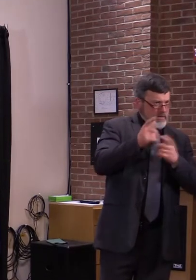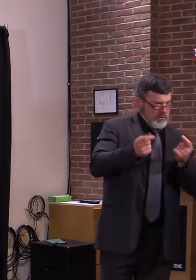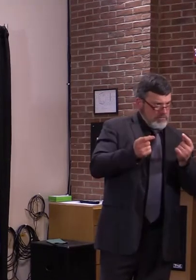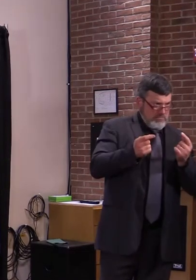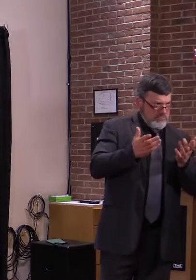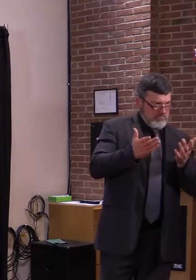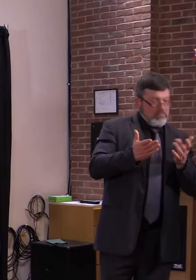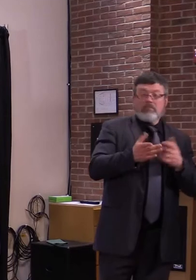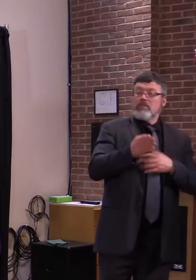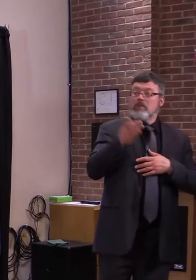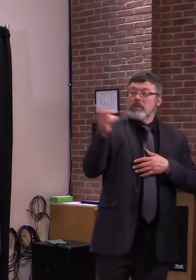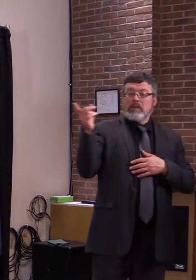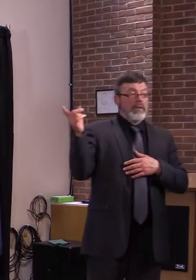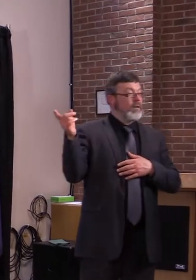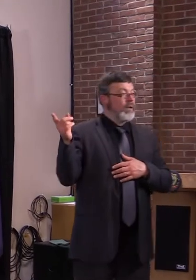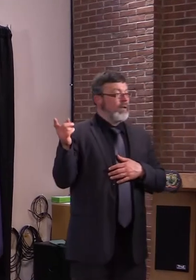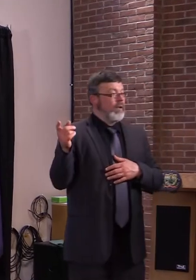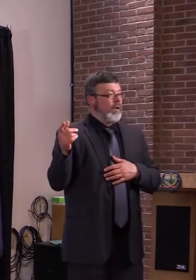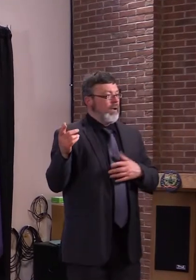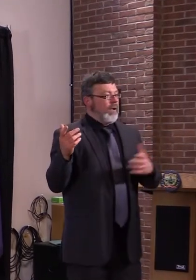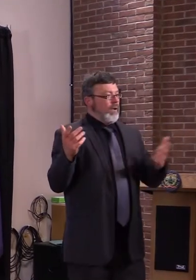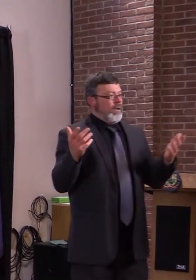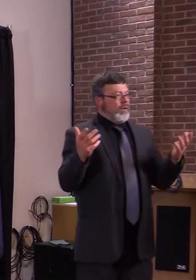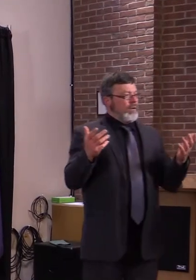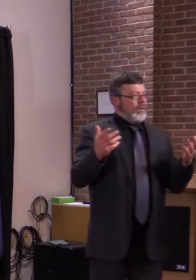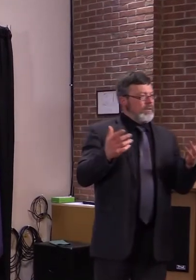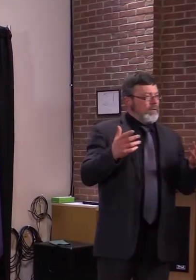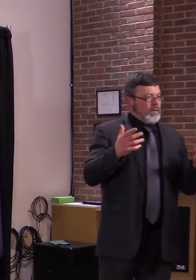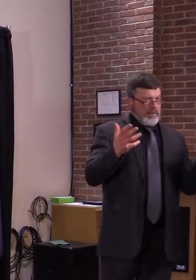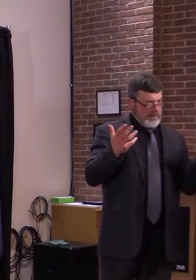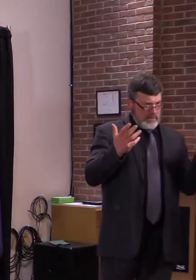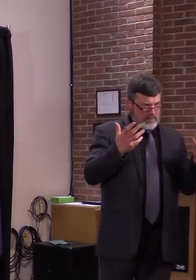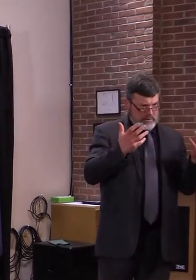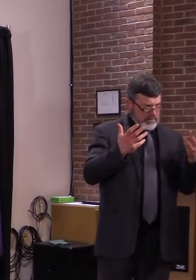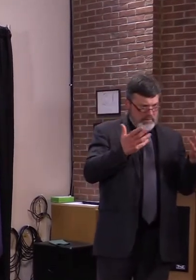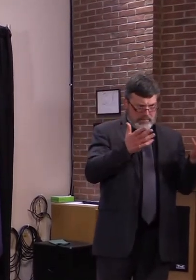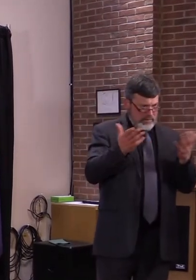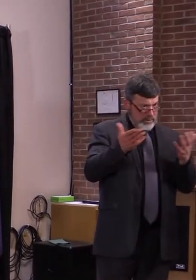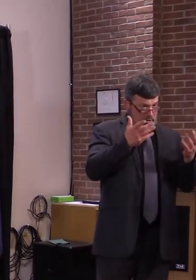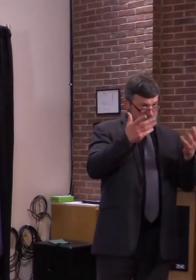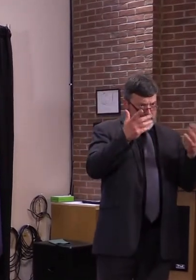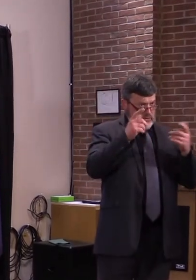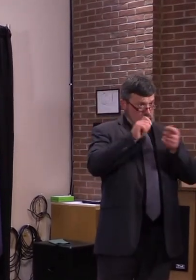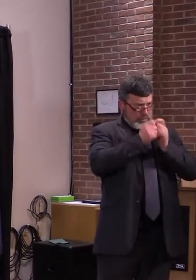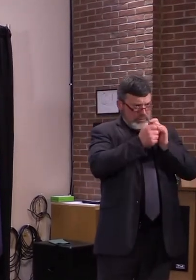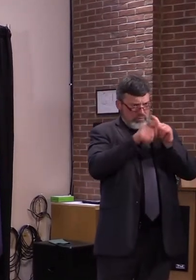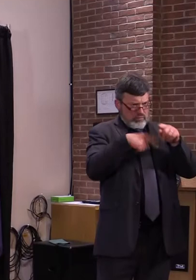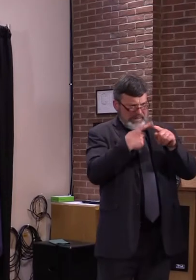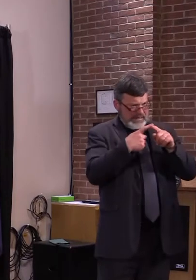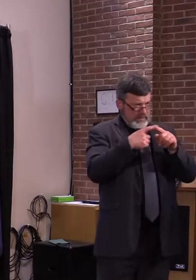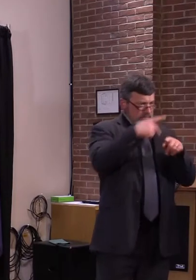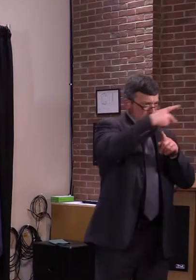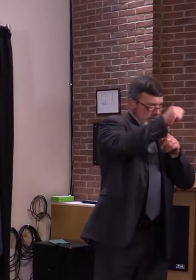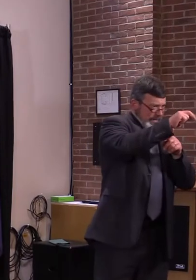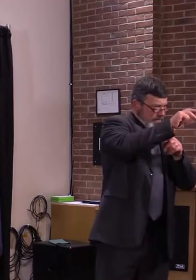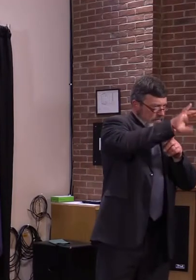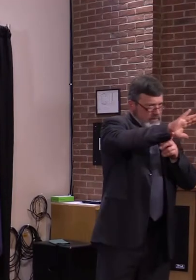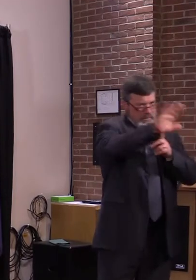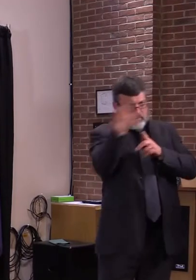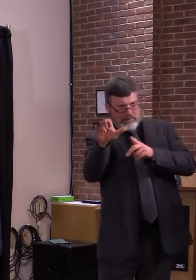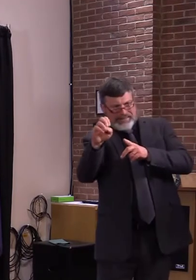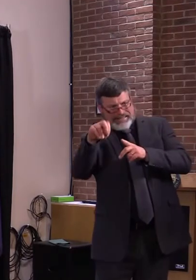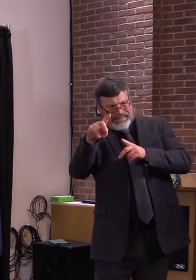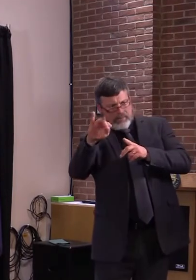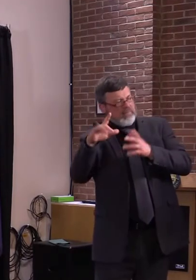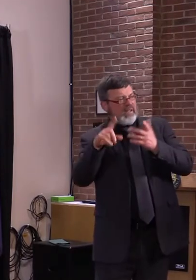mode, and then it switches to this endemic mode that you were describing, or is this something that's going to happen gradually? This is